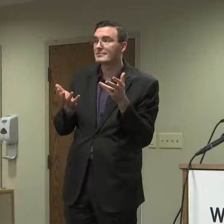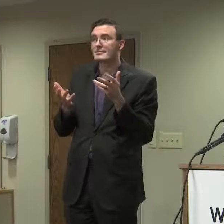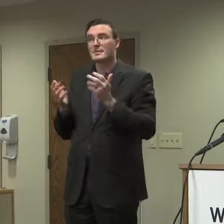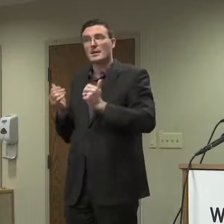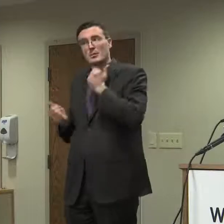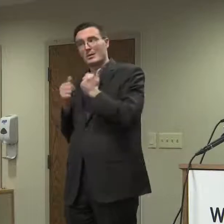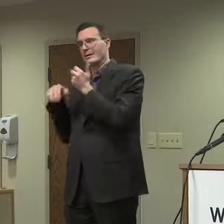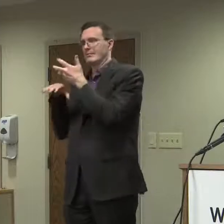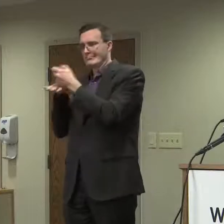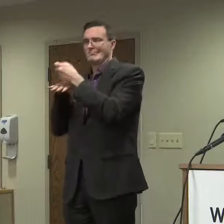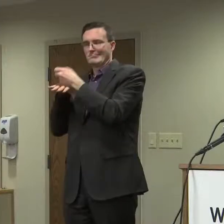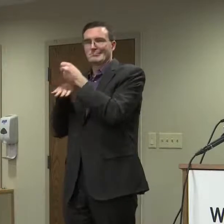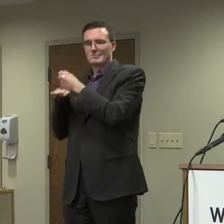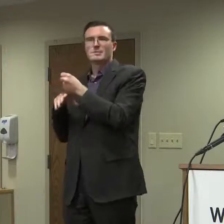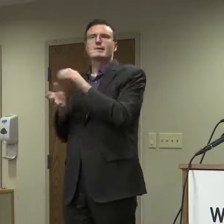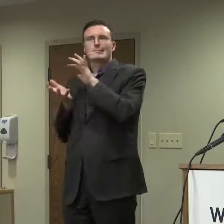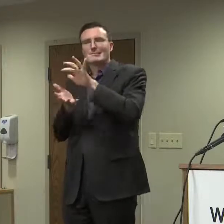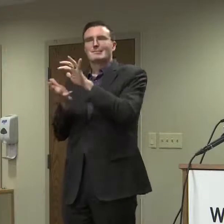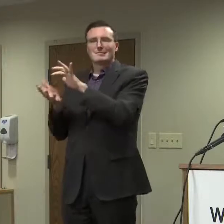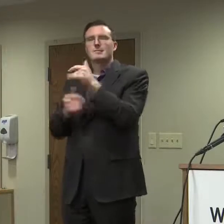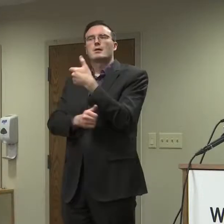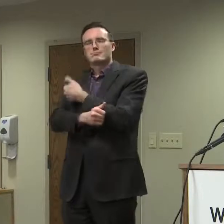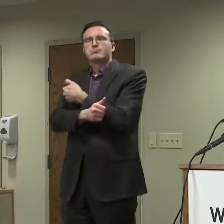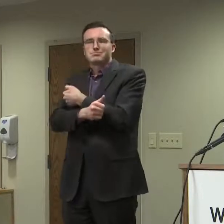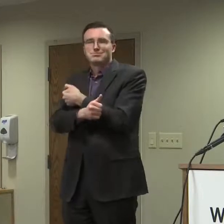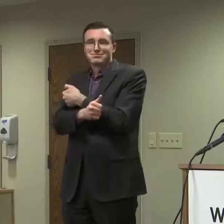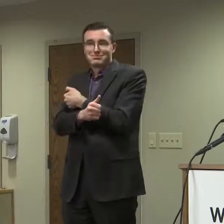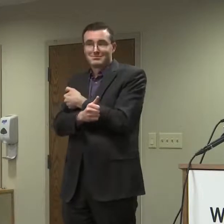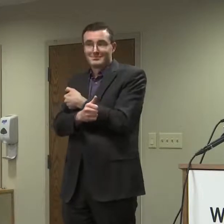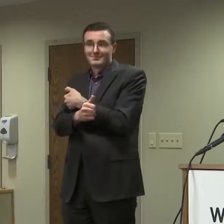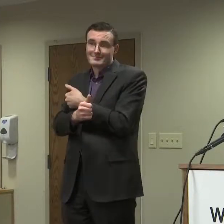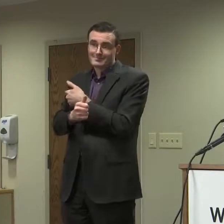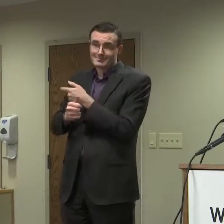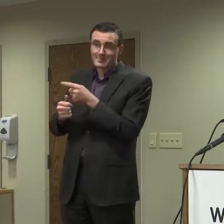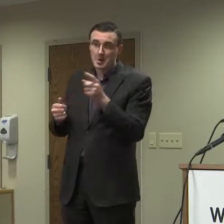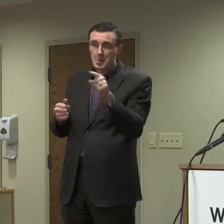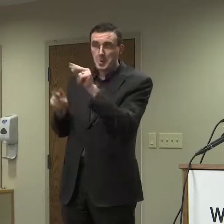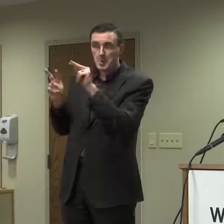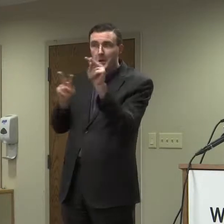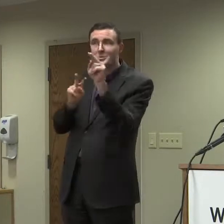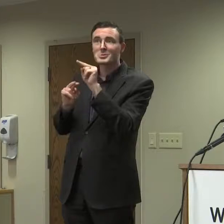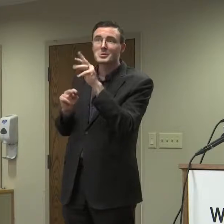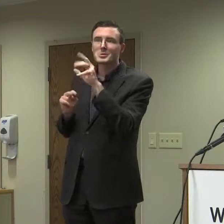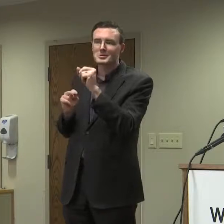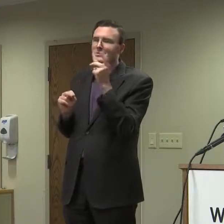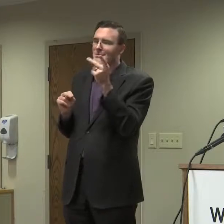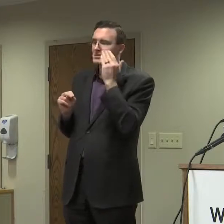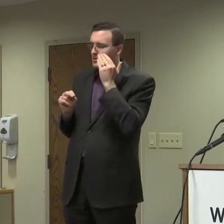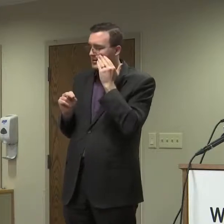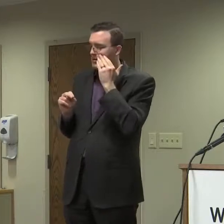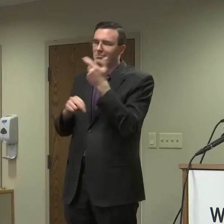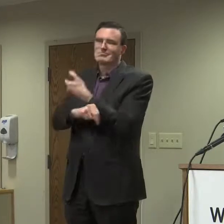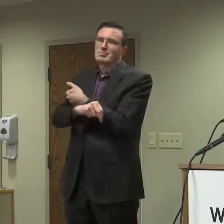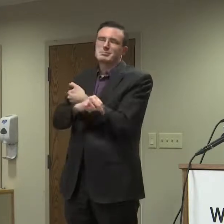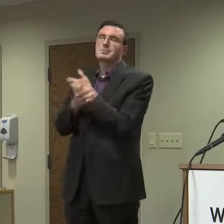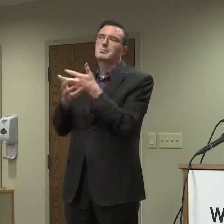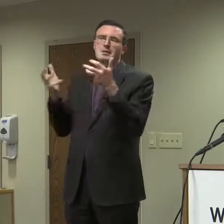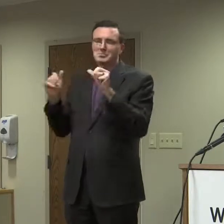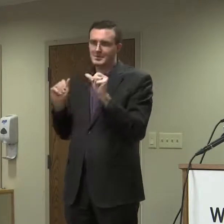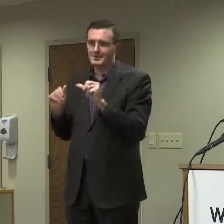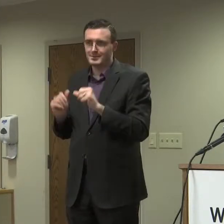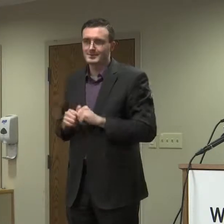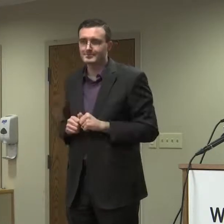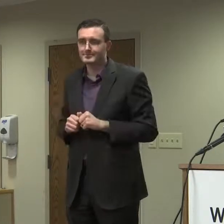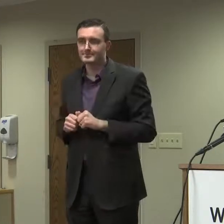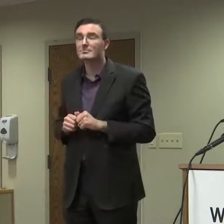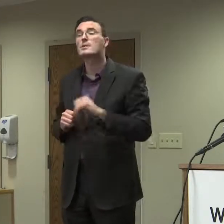case. And the healthcare systems are prioritizing based on age and comorbidities. Because I've